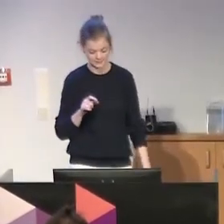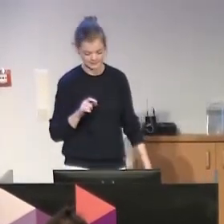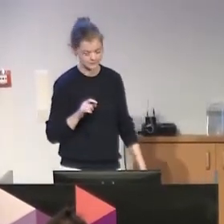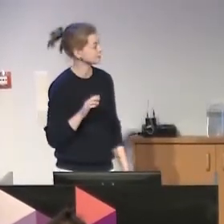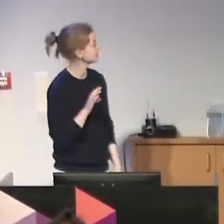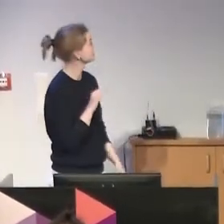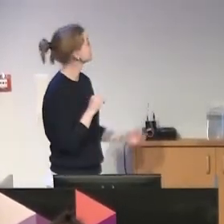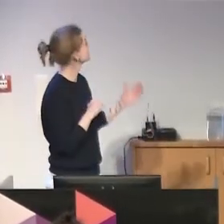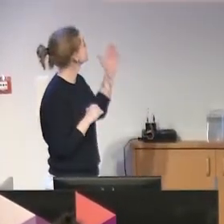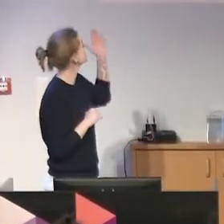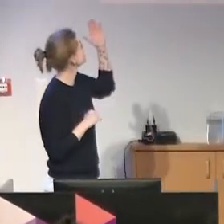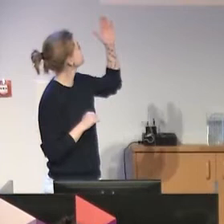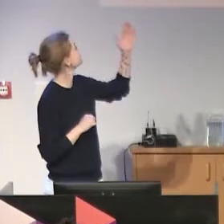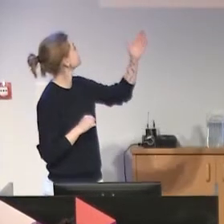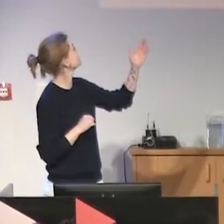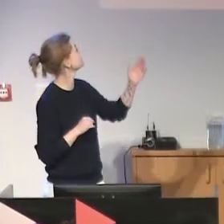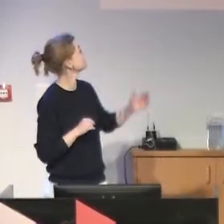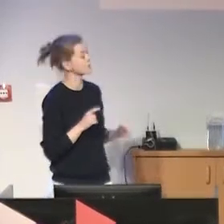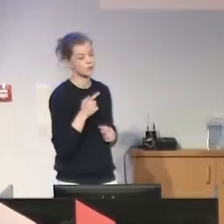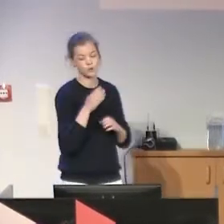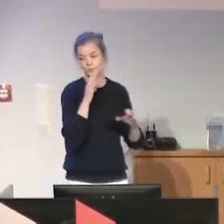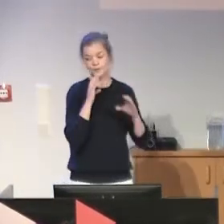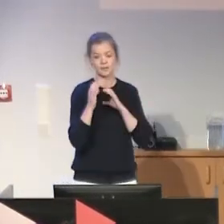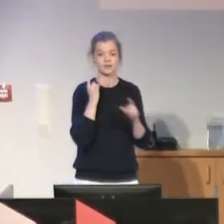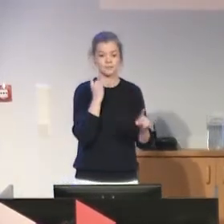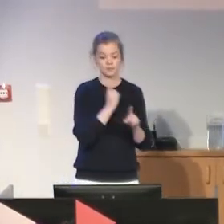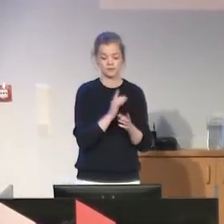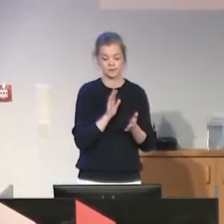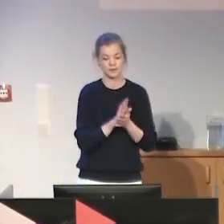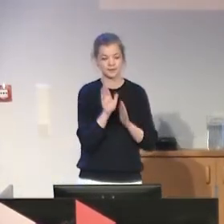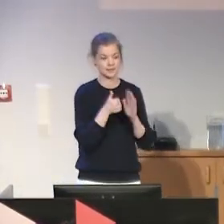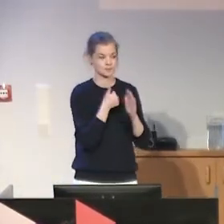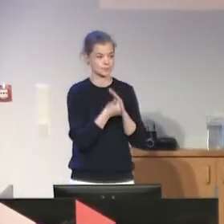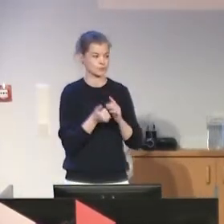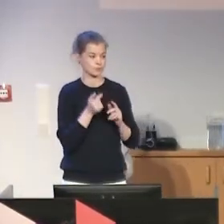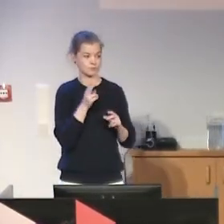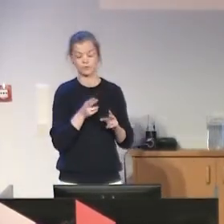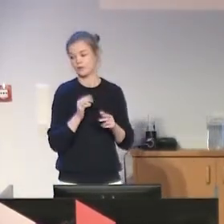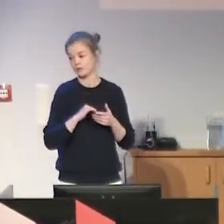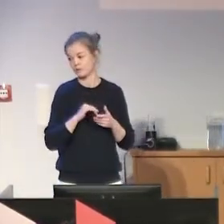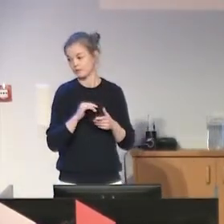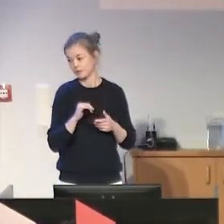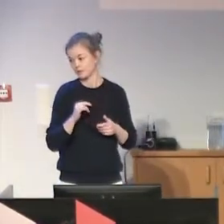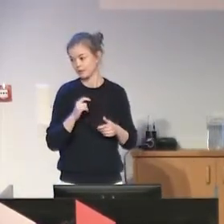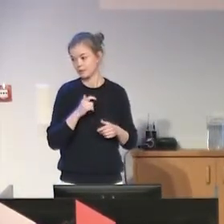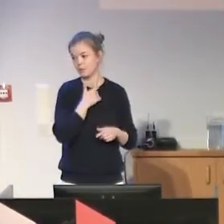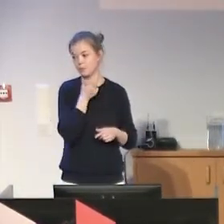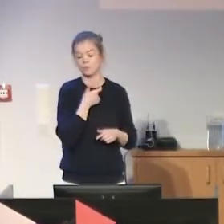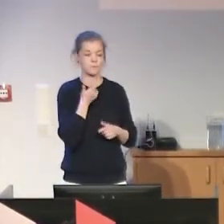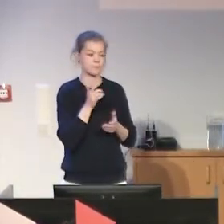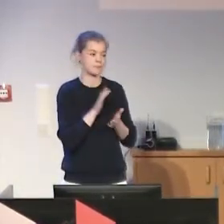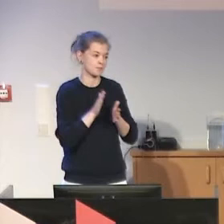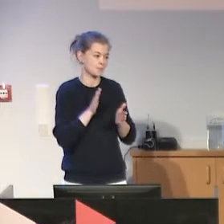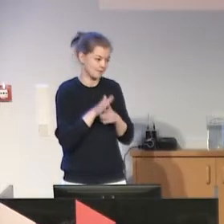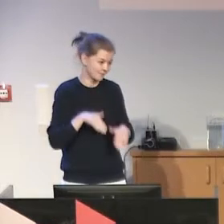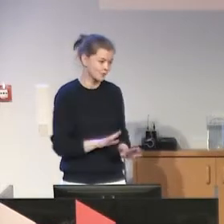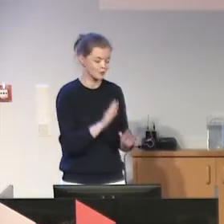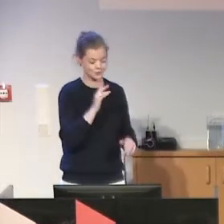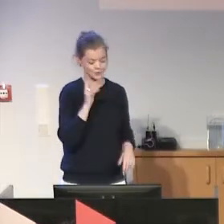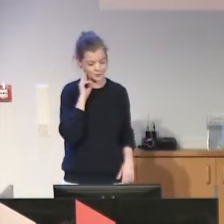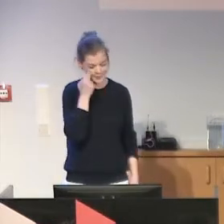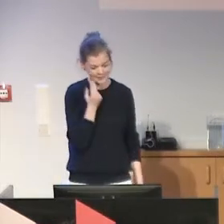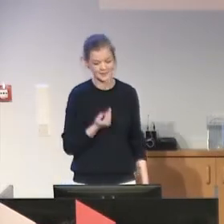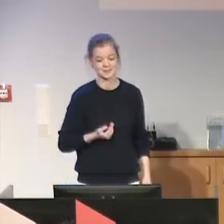going to talk about. So this is the title: a communicative encounter between a fluent signer and a youngster